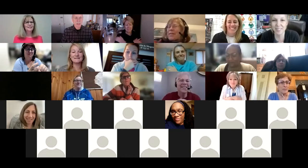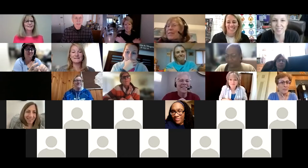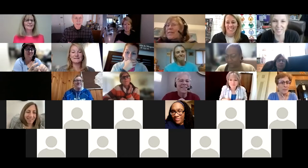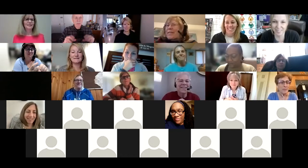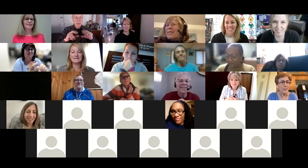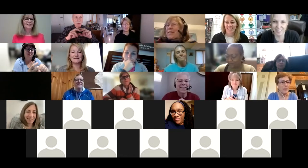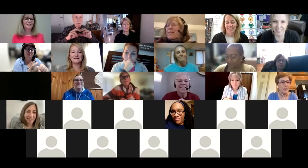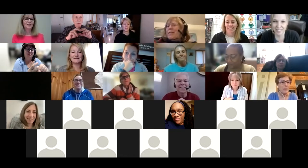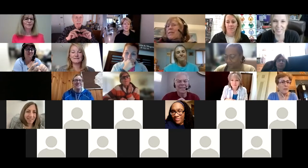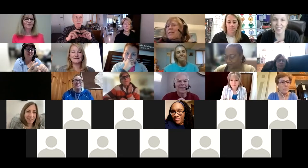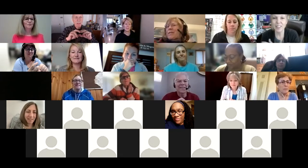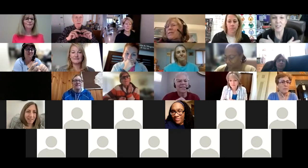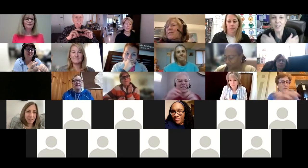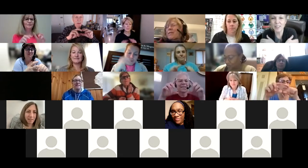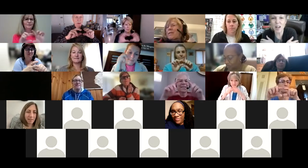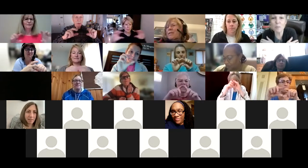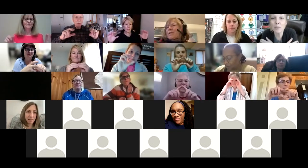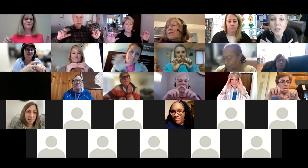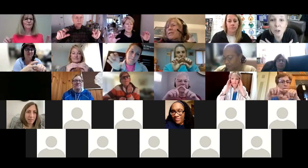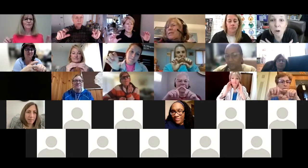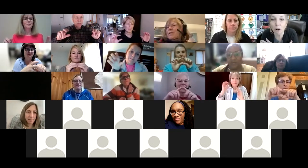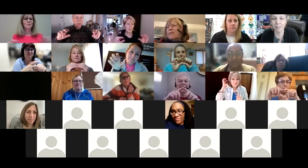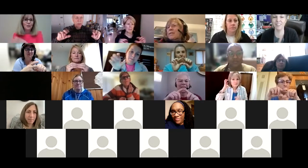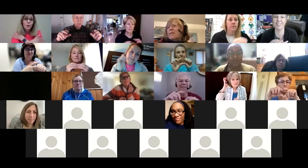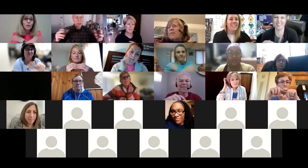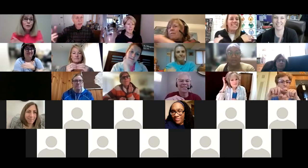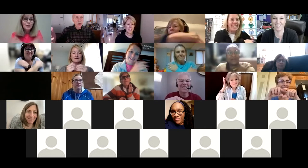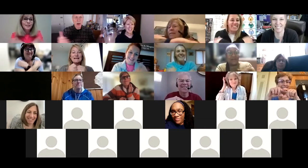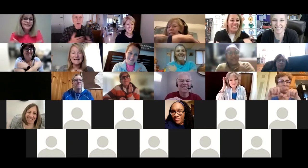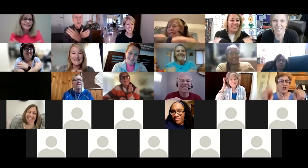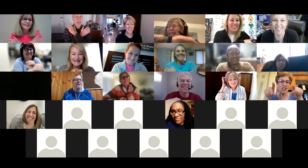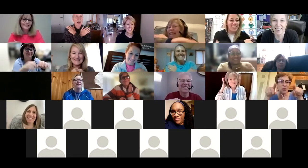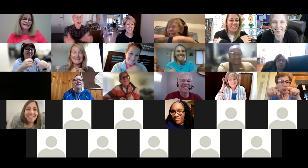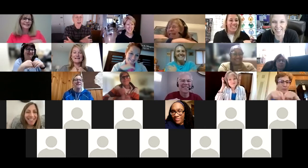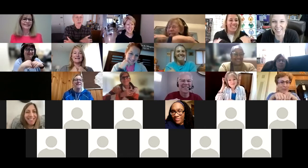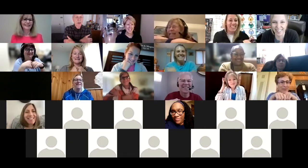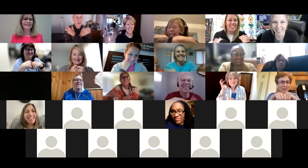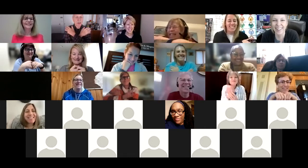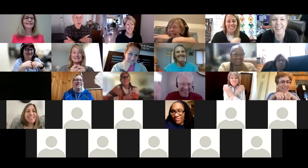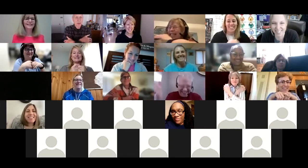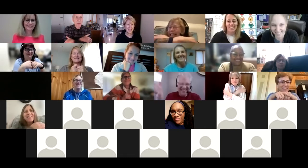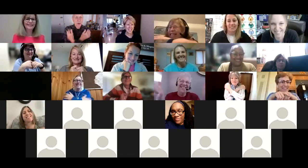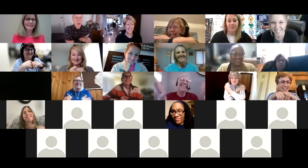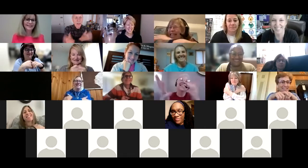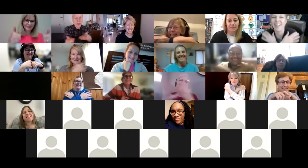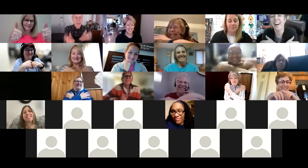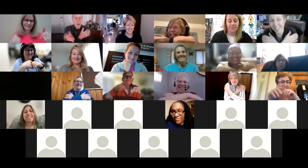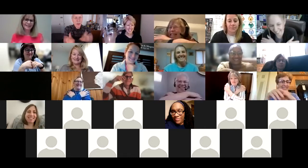if your triple whammy is about your... Tell me I'm still cool. You are ultra cool. You are wiggly cool.